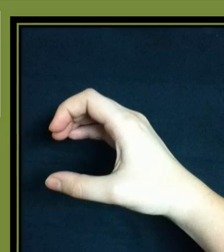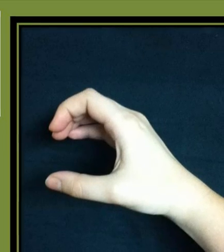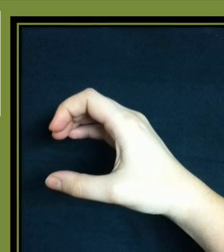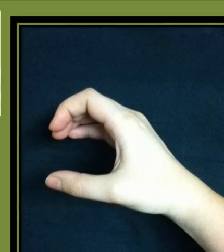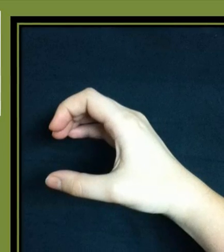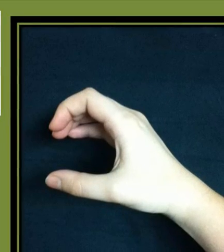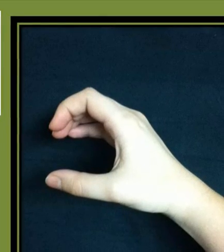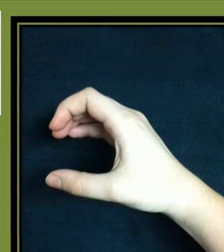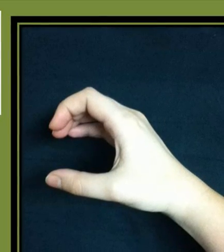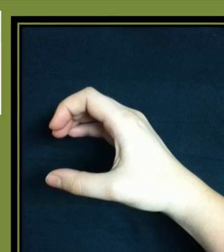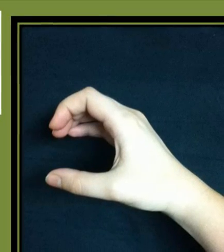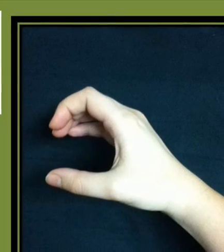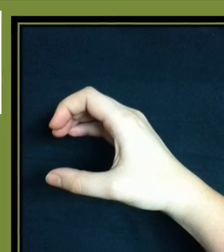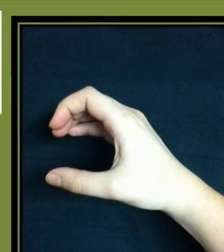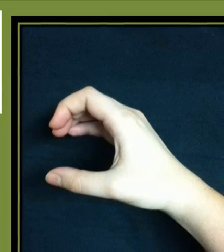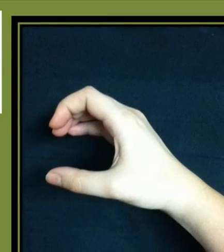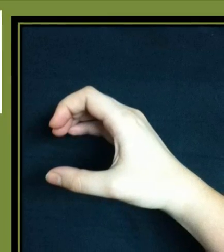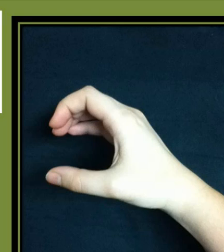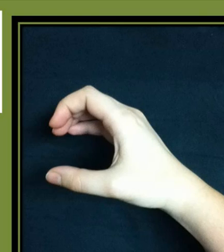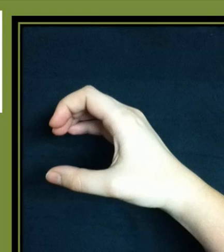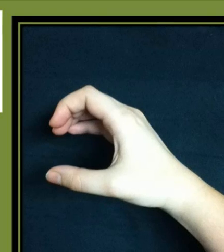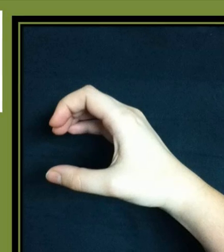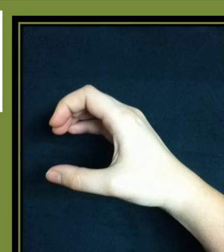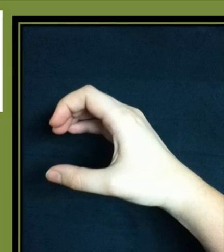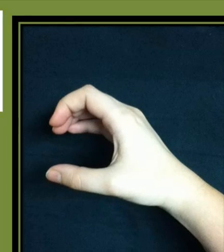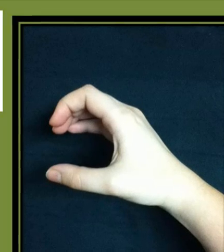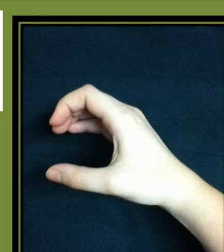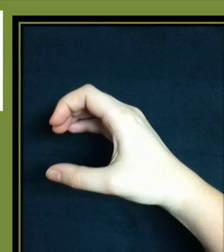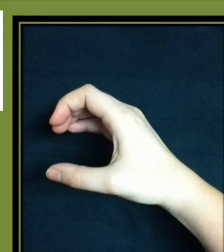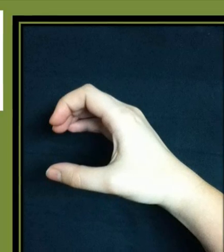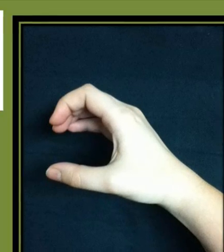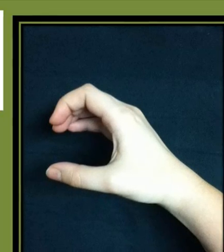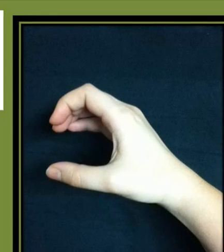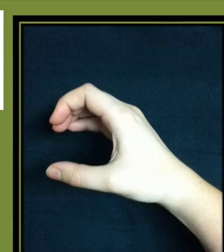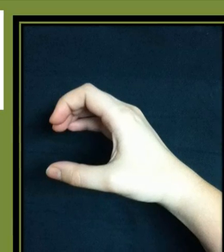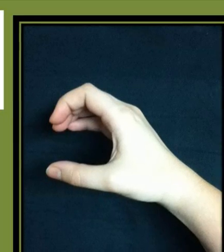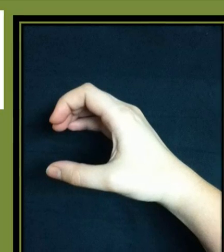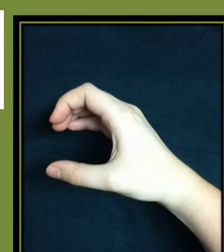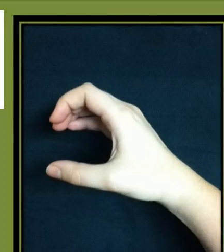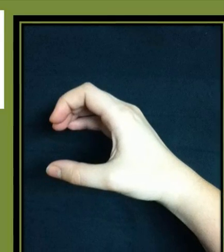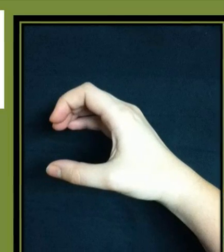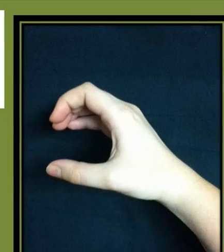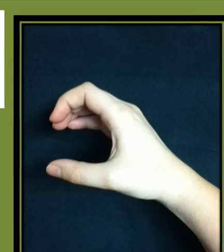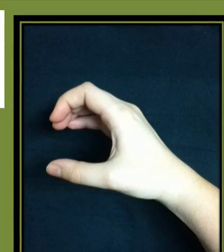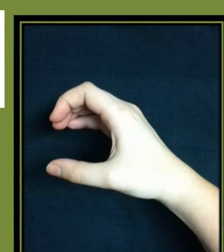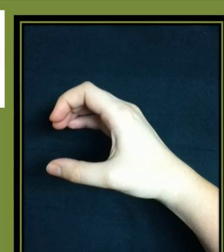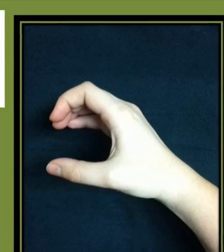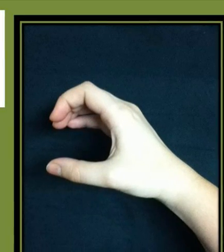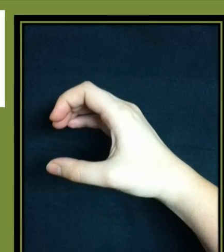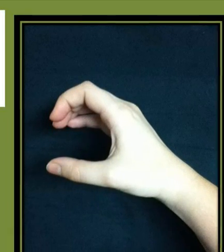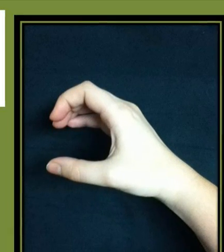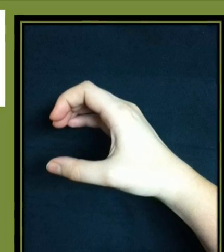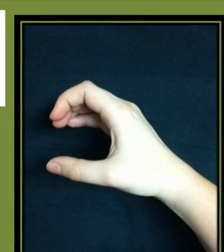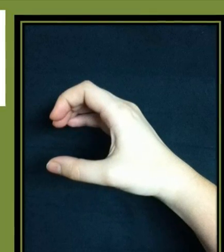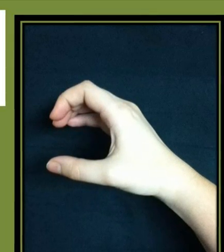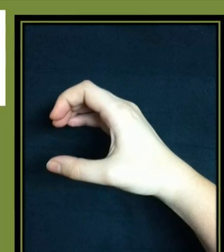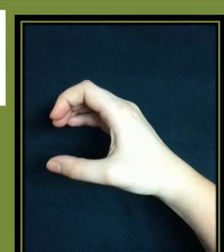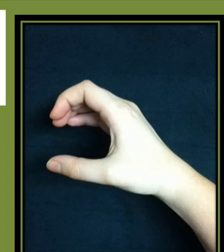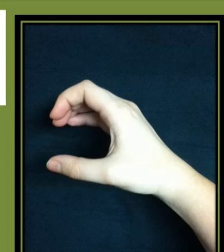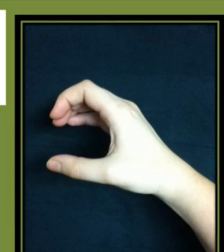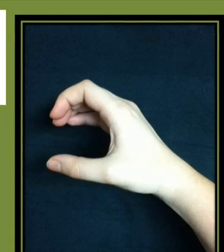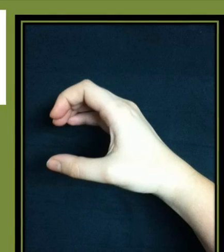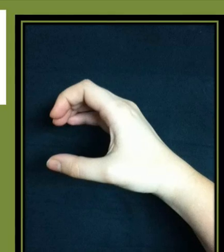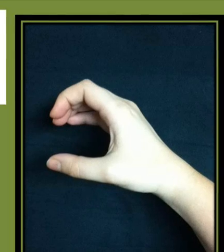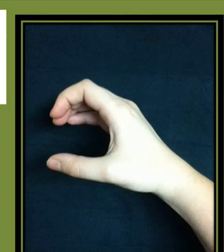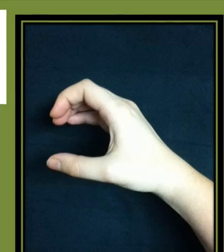C is for car. For the letter C, you are going to semi-bend your index, middle, ring,